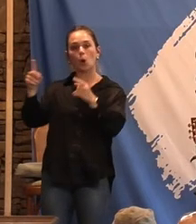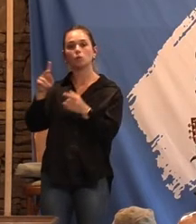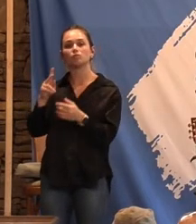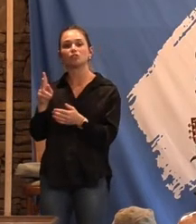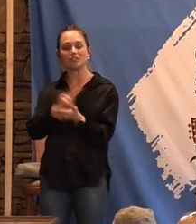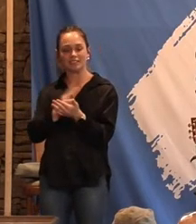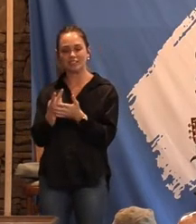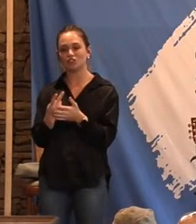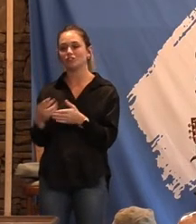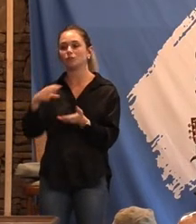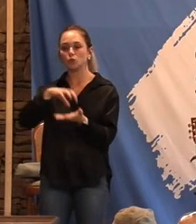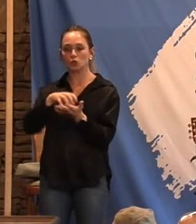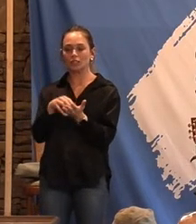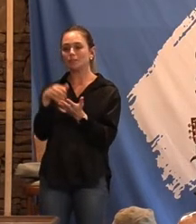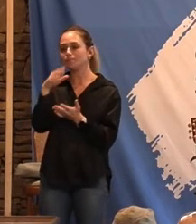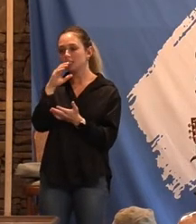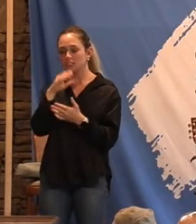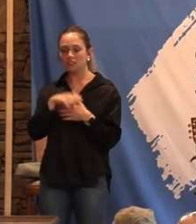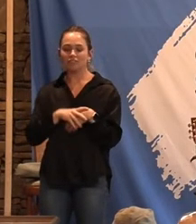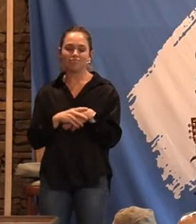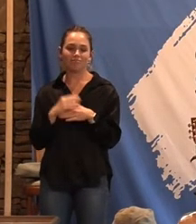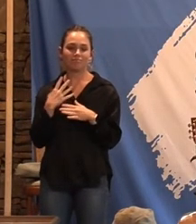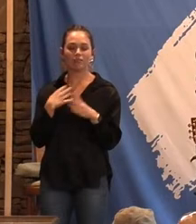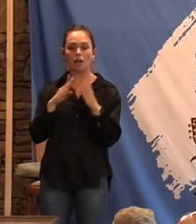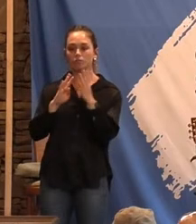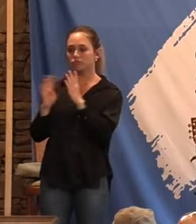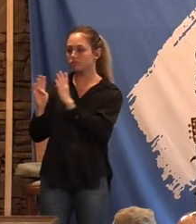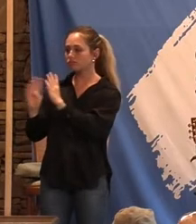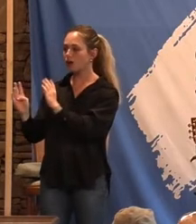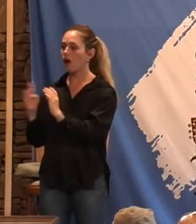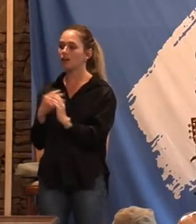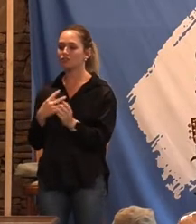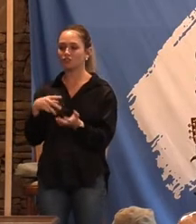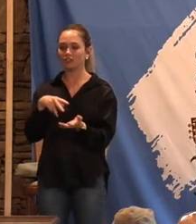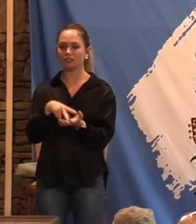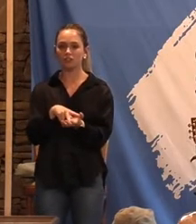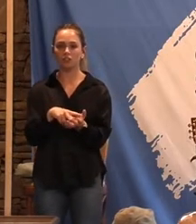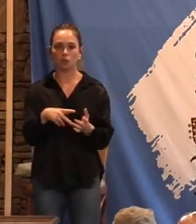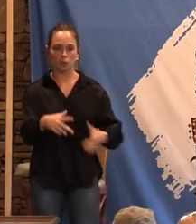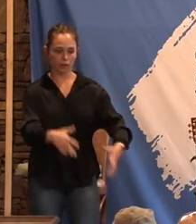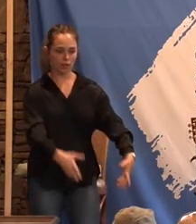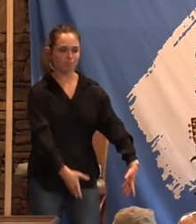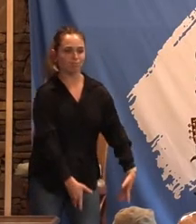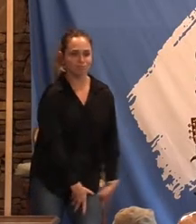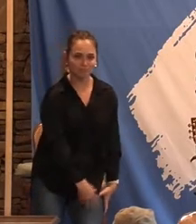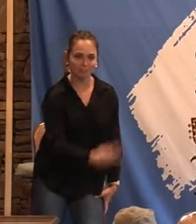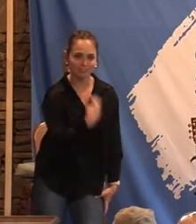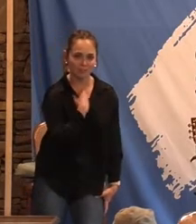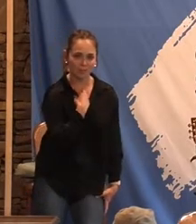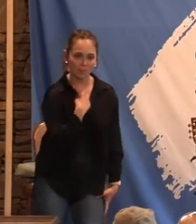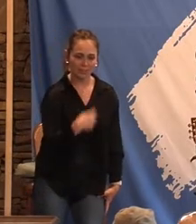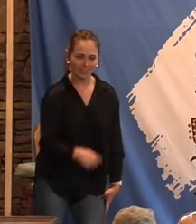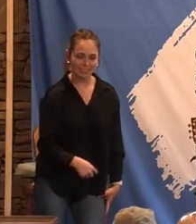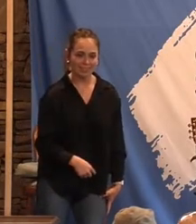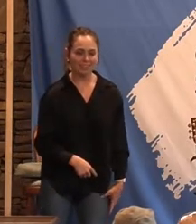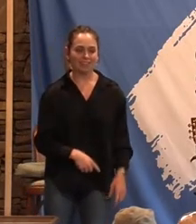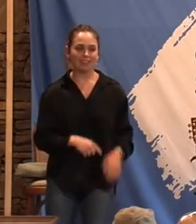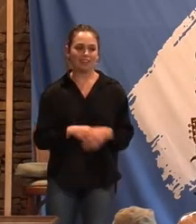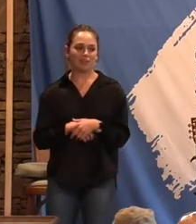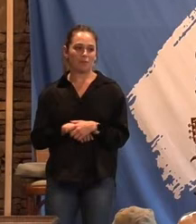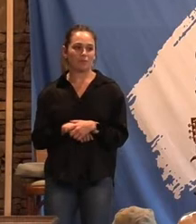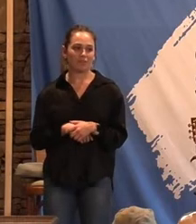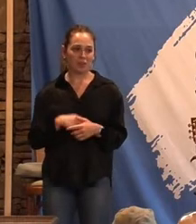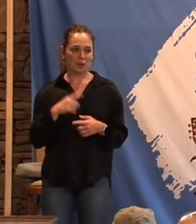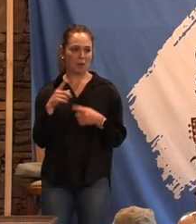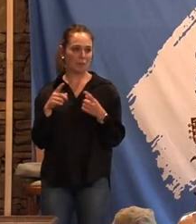cookies and punch, and as they filed out, I just kind of stood there with Johnny locked around my leg. And